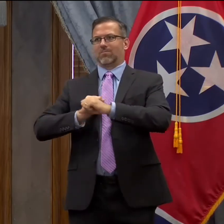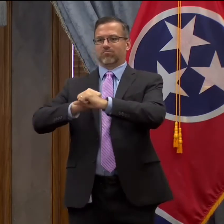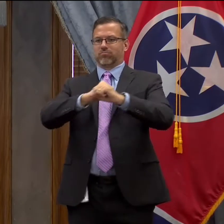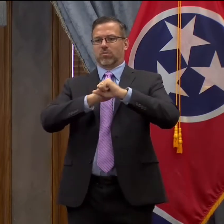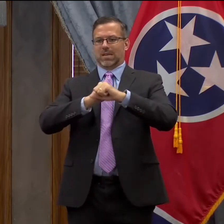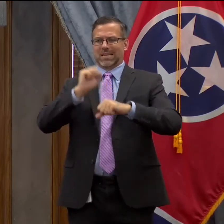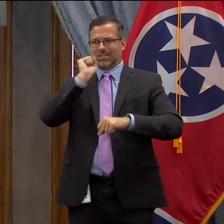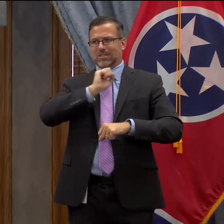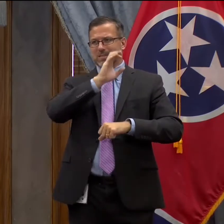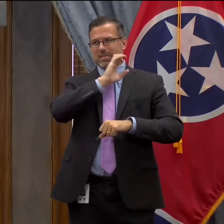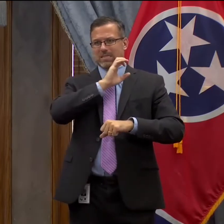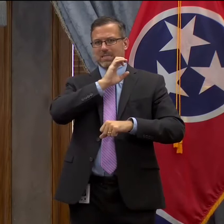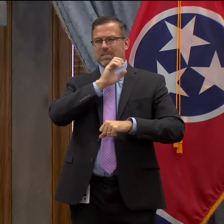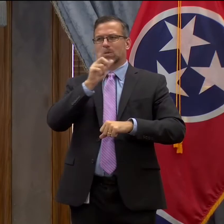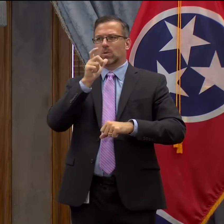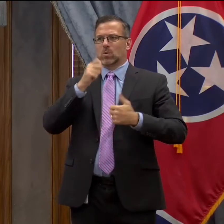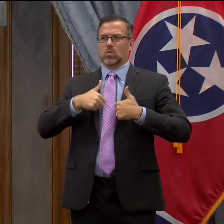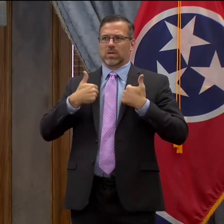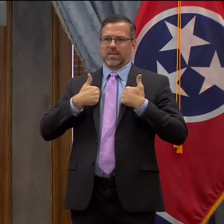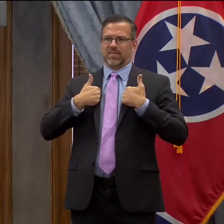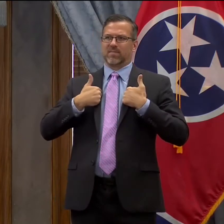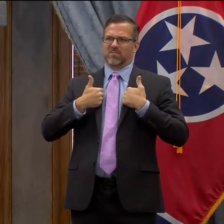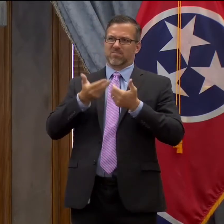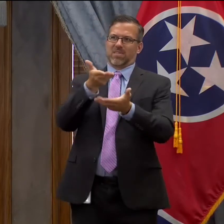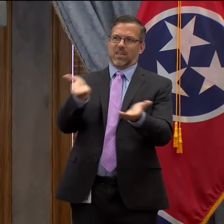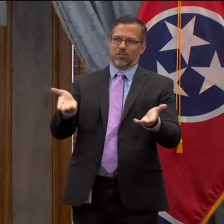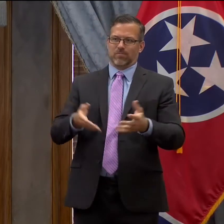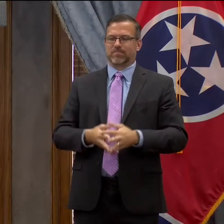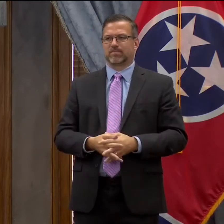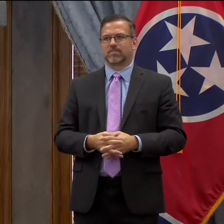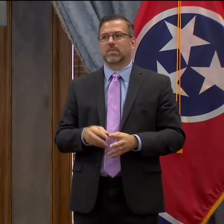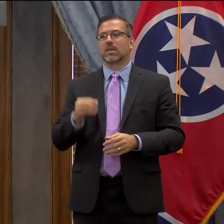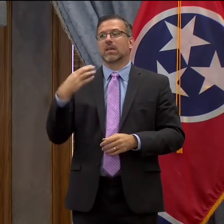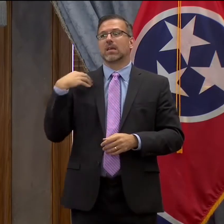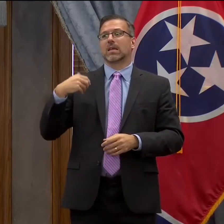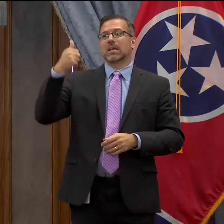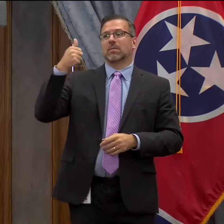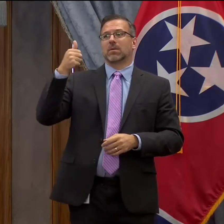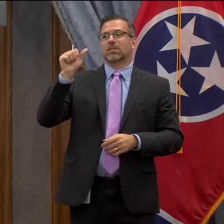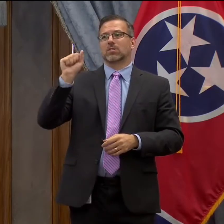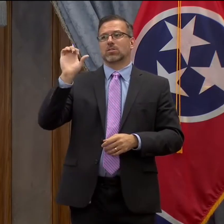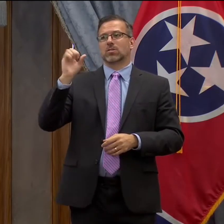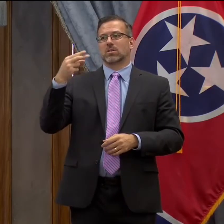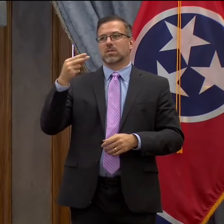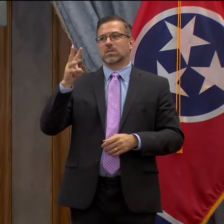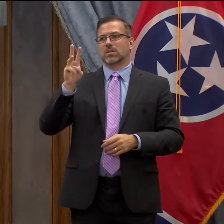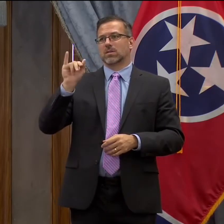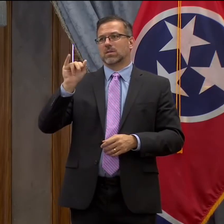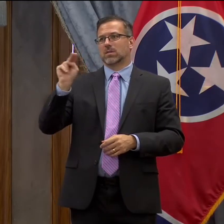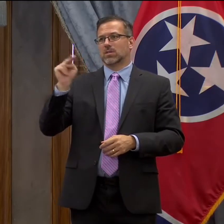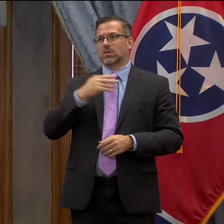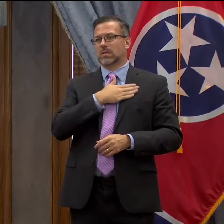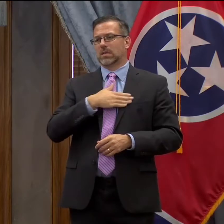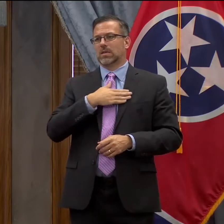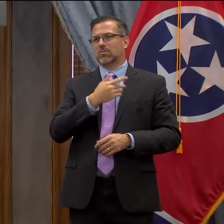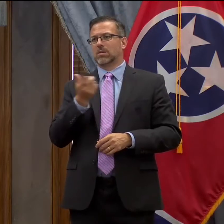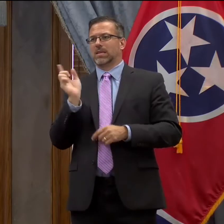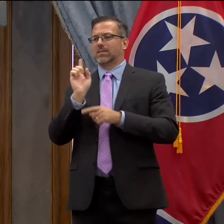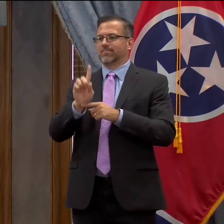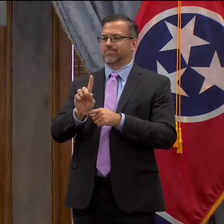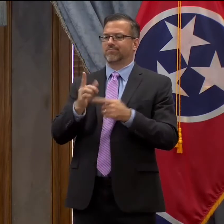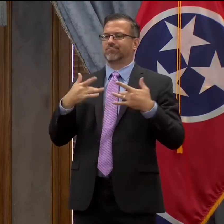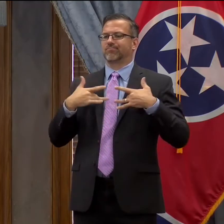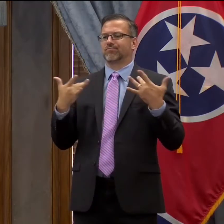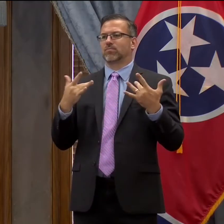their residents, and we're grateful for those partnerships. Commissioner Schwinn, would you please come up and give a brief reopening report